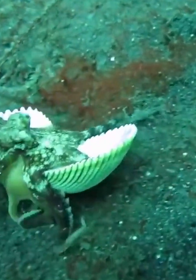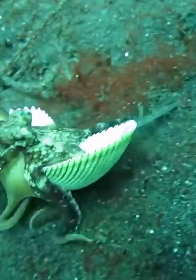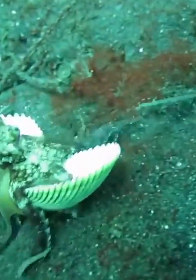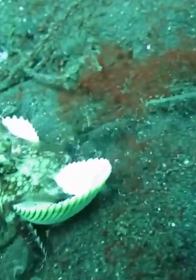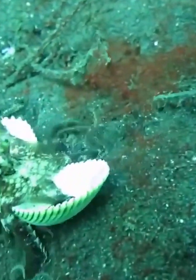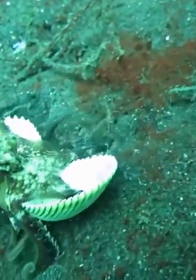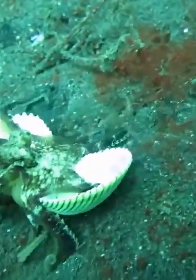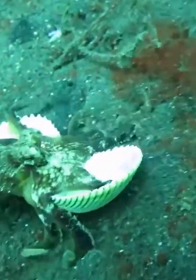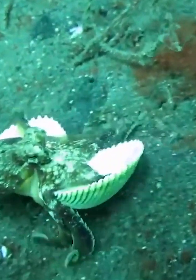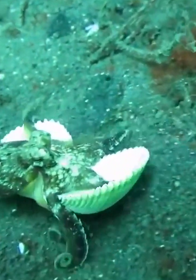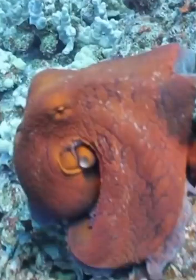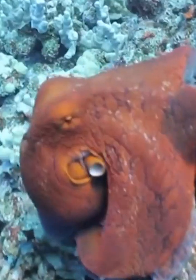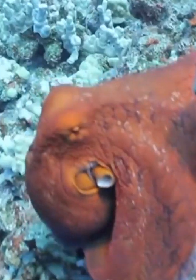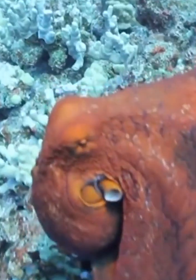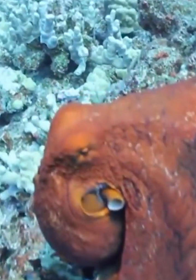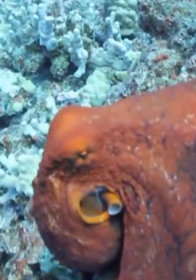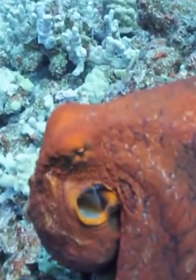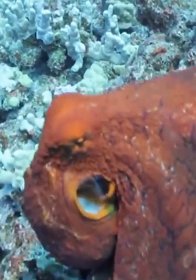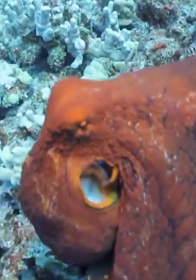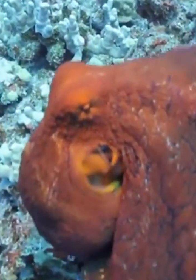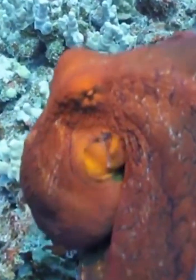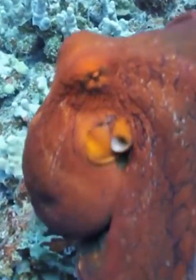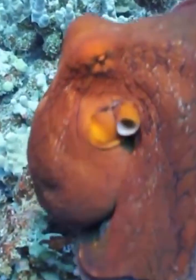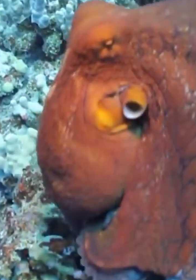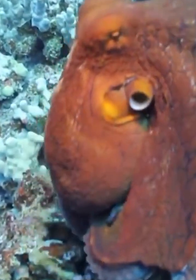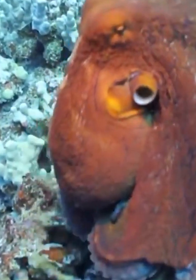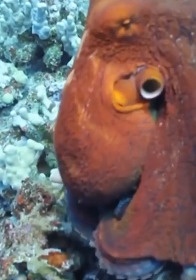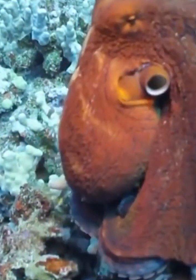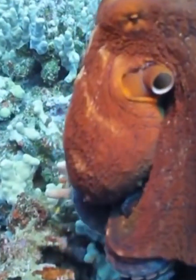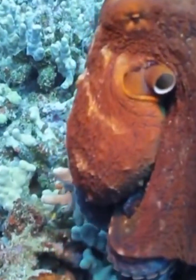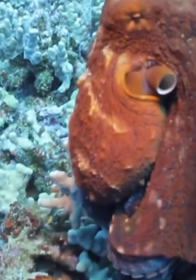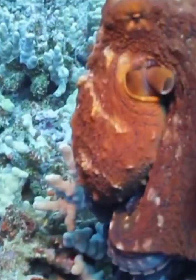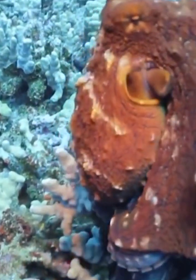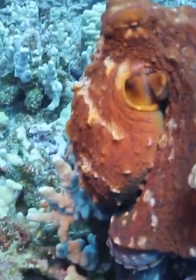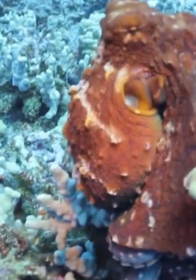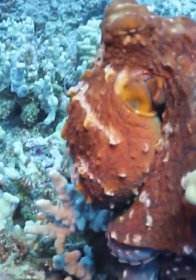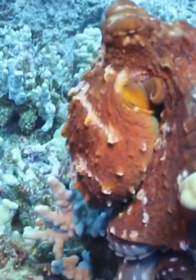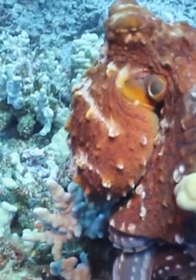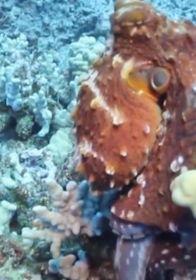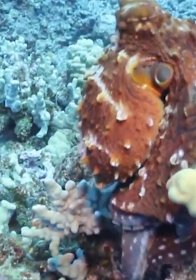tools. They can build tunnels and build houses to